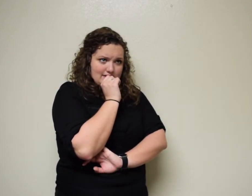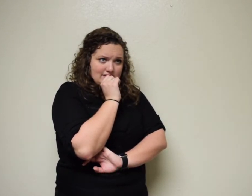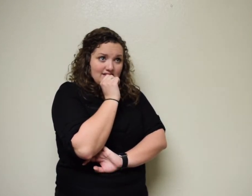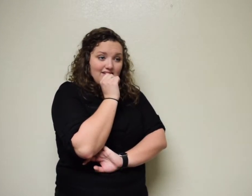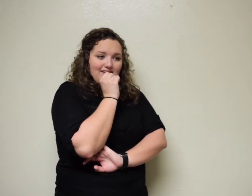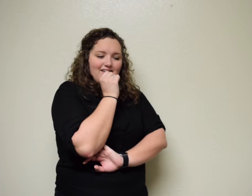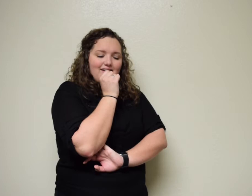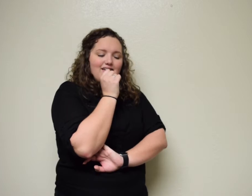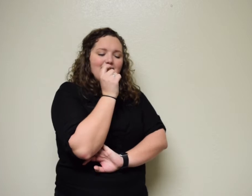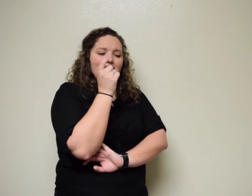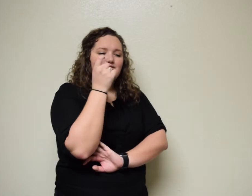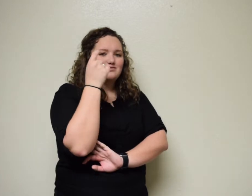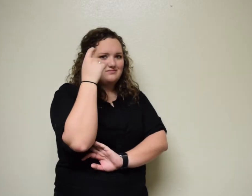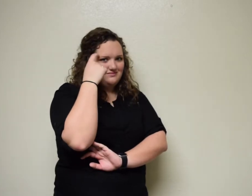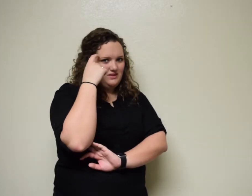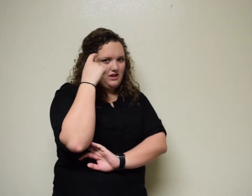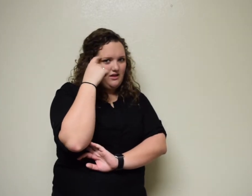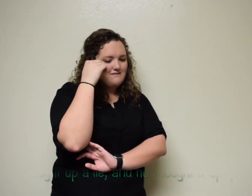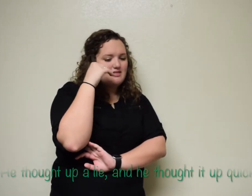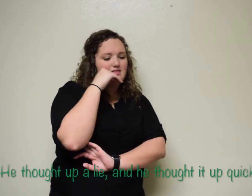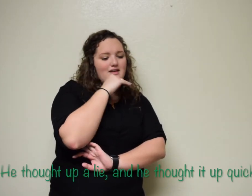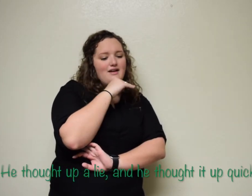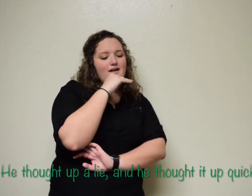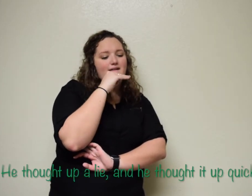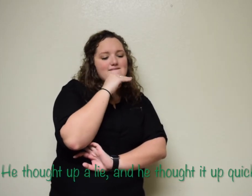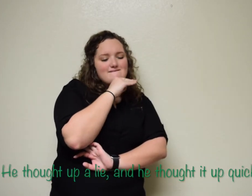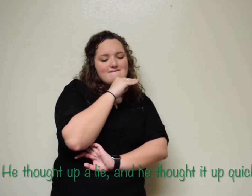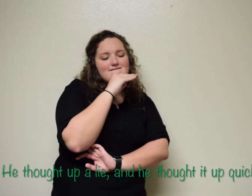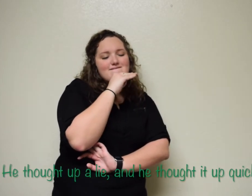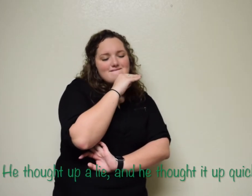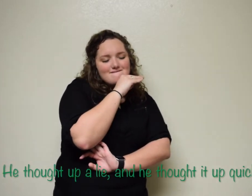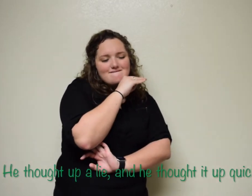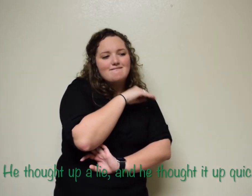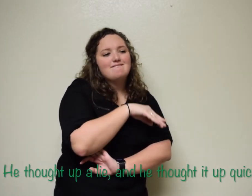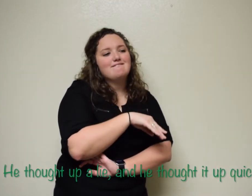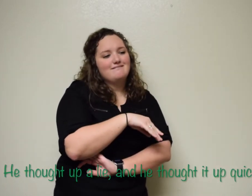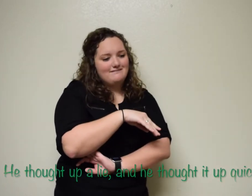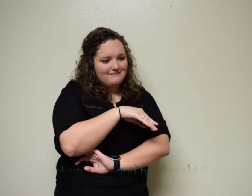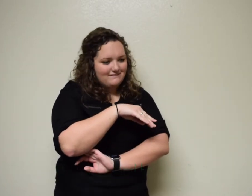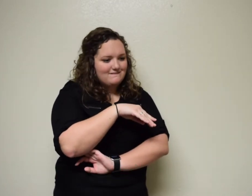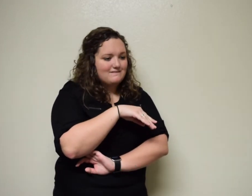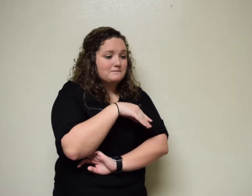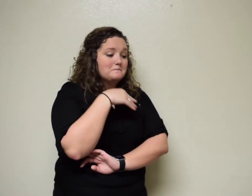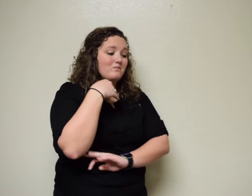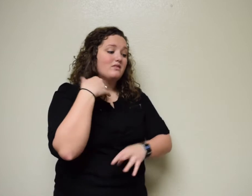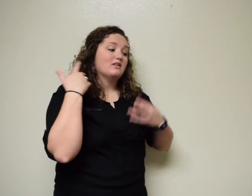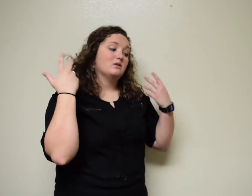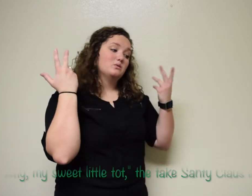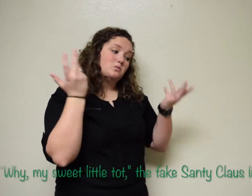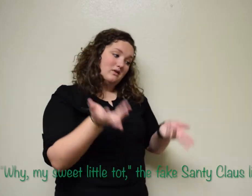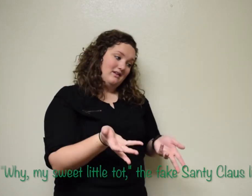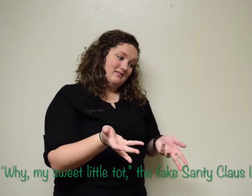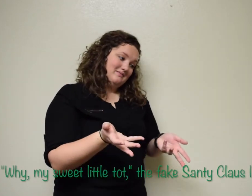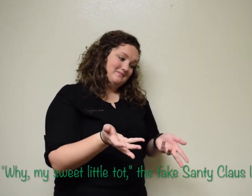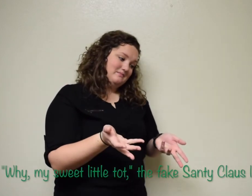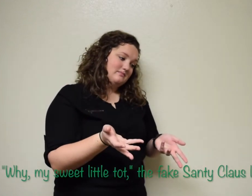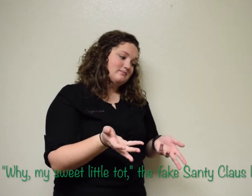slick he thought up a lie and he thought it up quick why